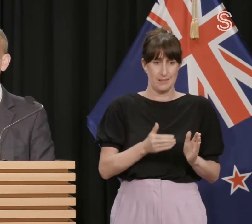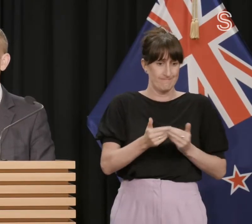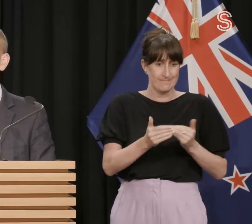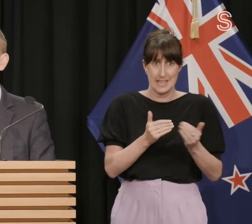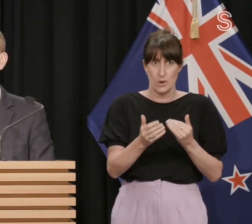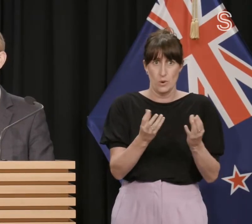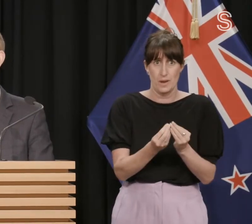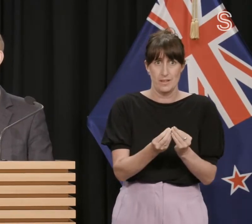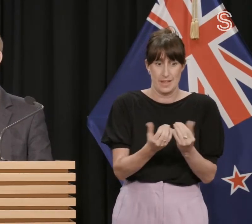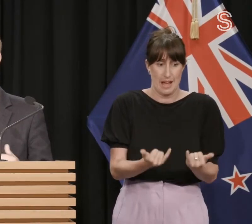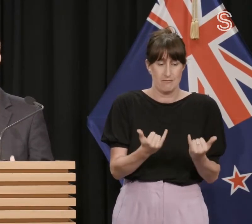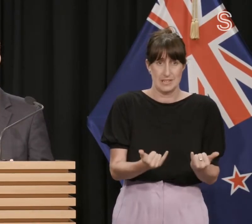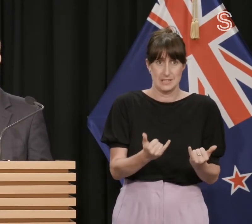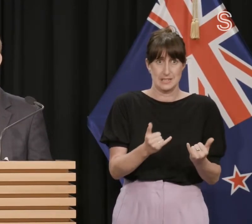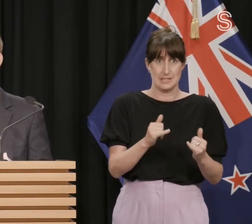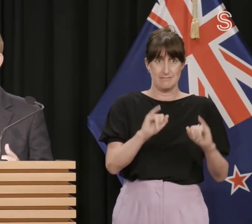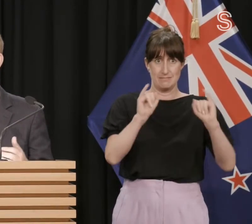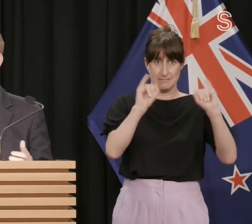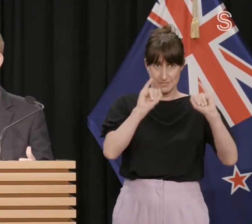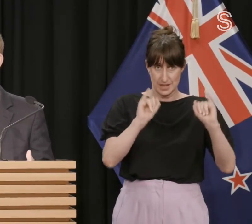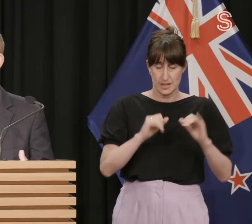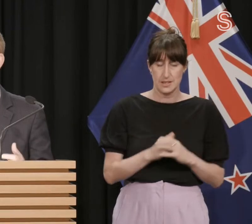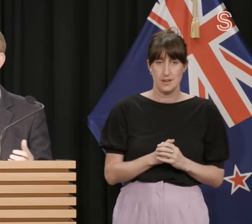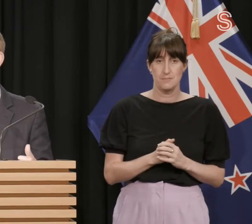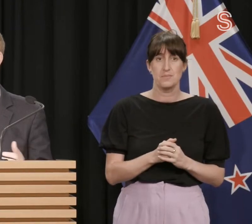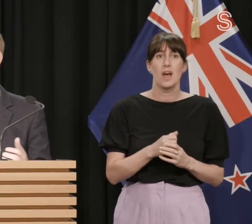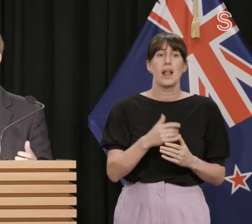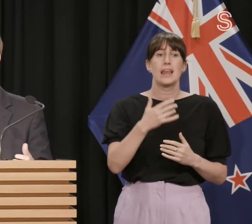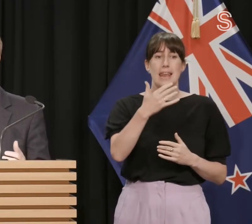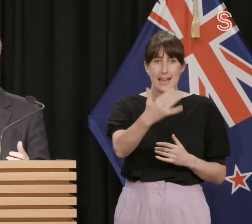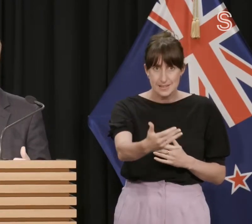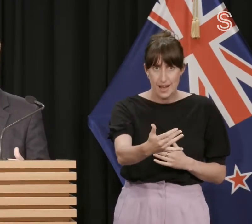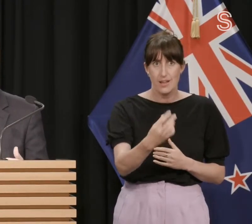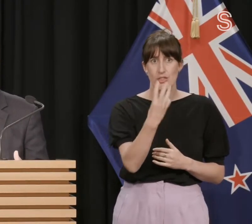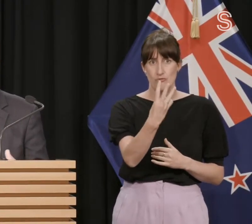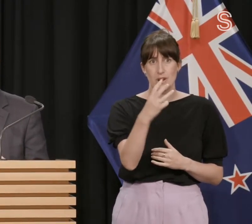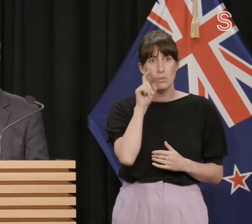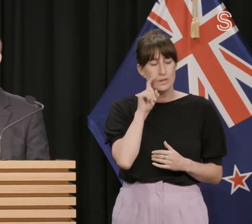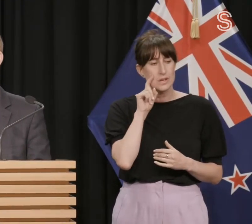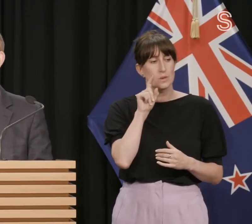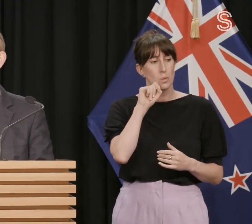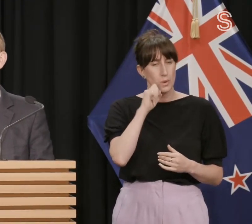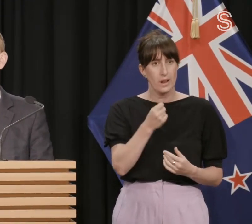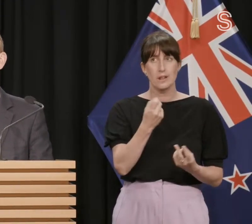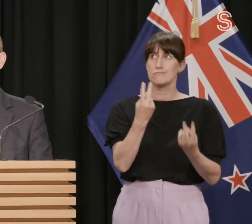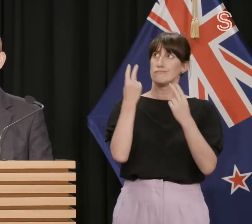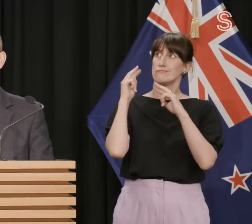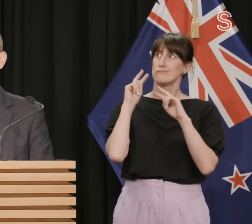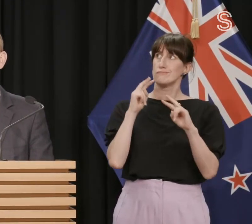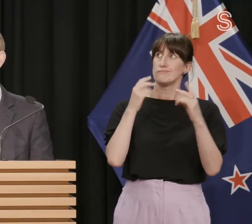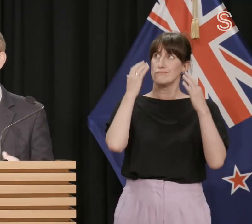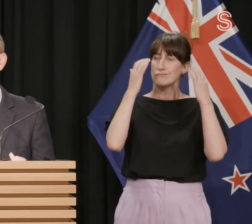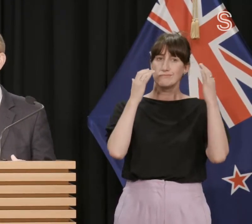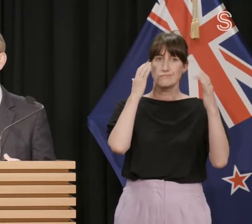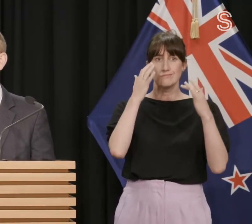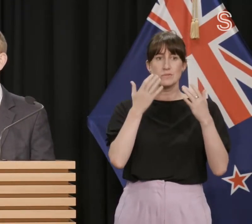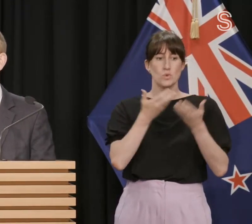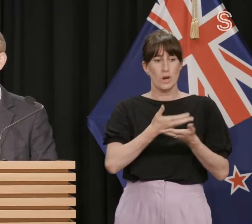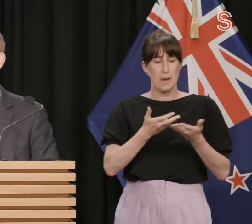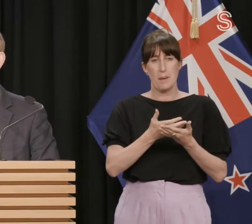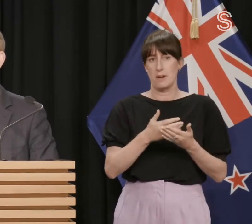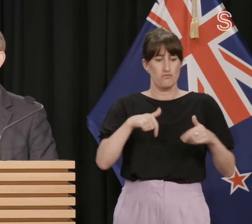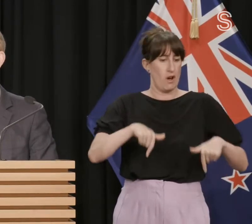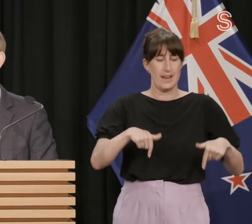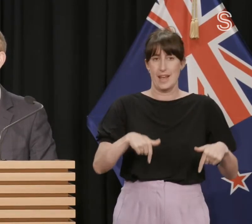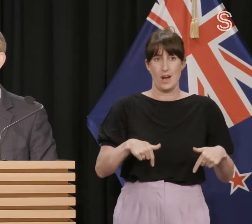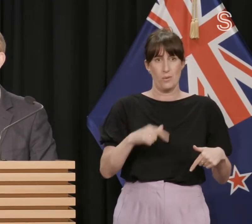waters process is something that in due course, you know, there'll be reflections that we can learn from that. But right now, I don't think it's